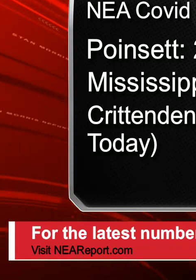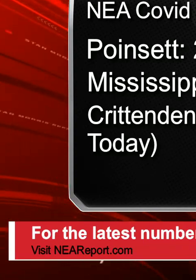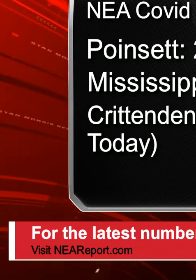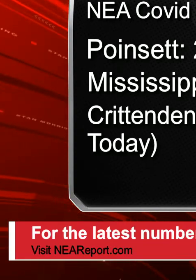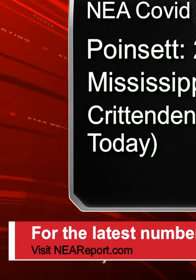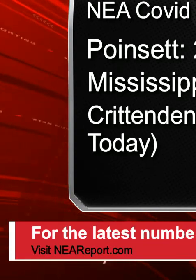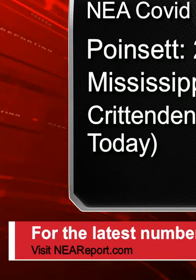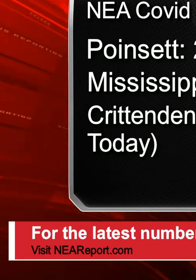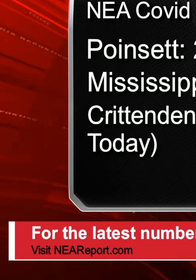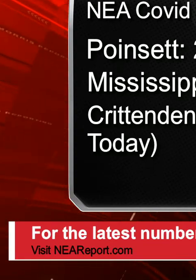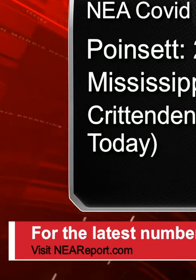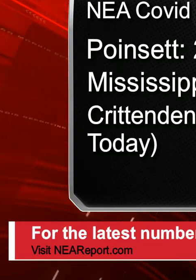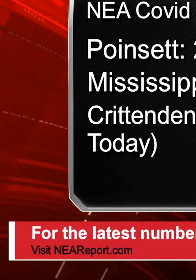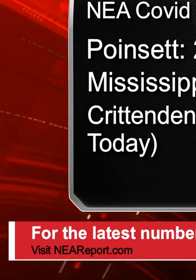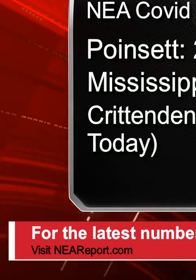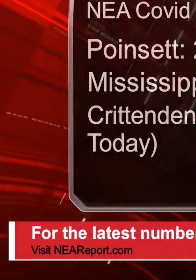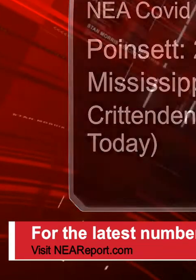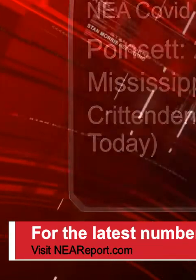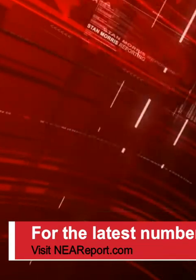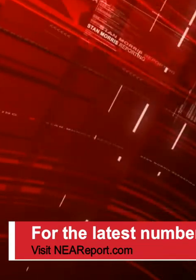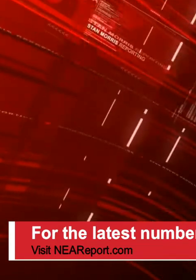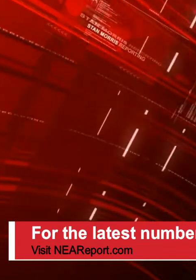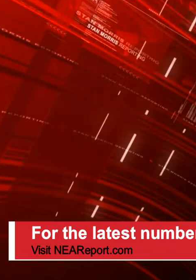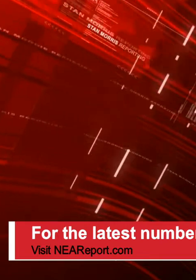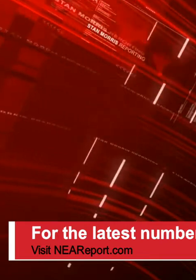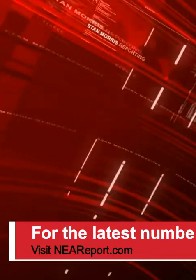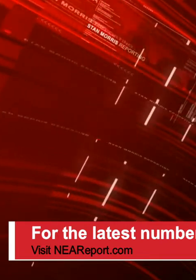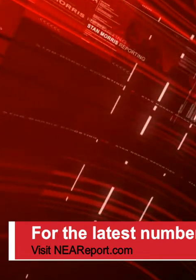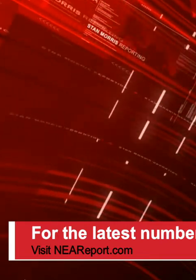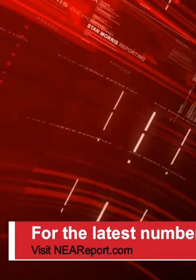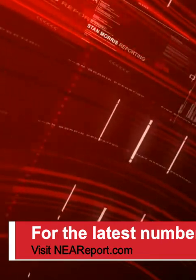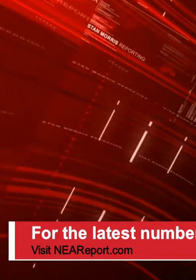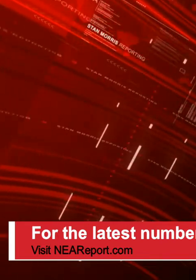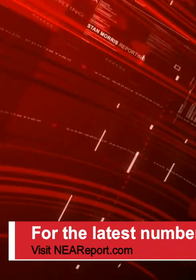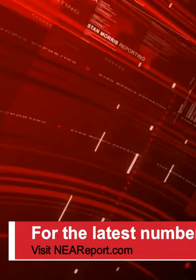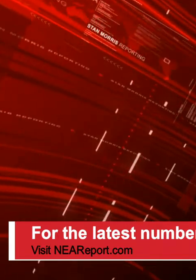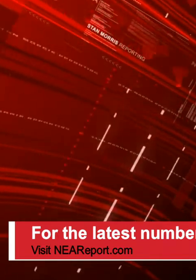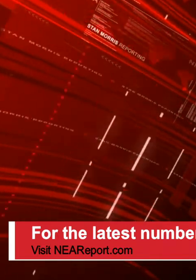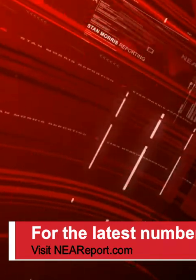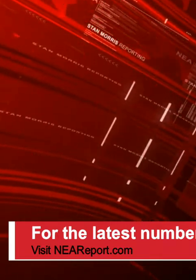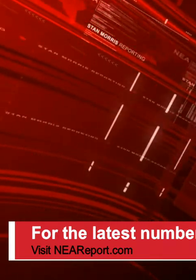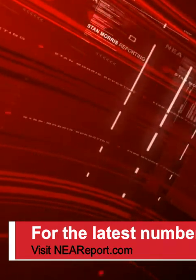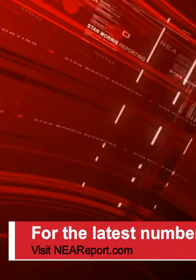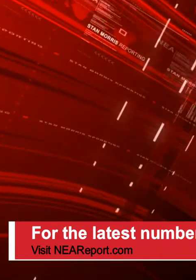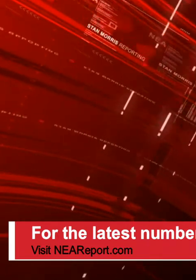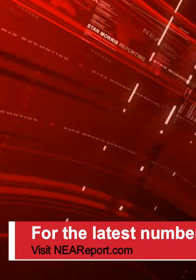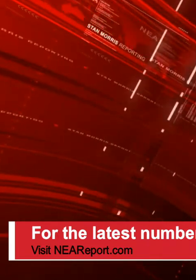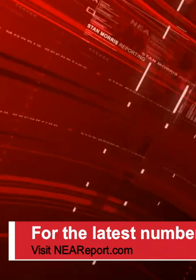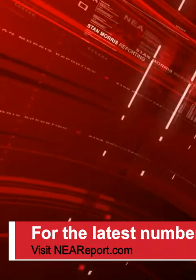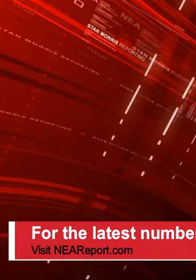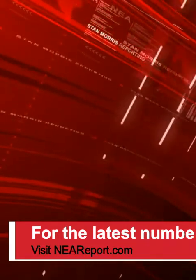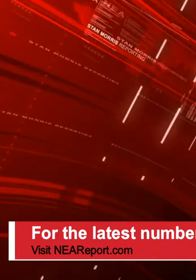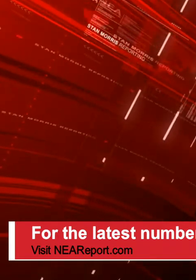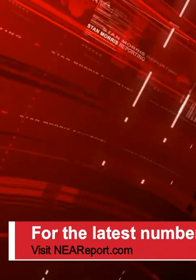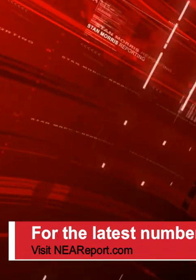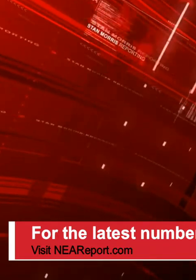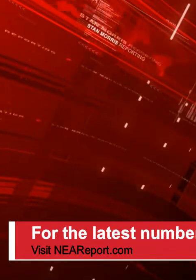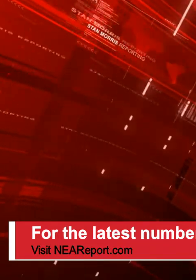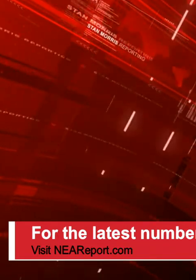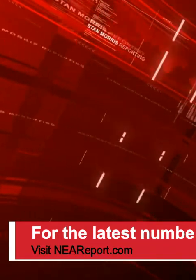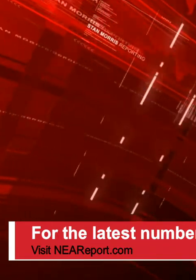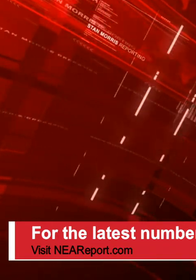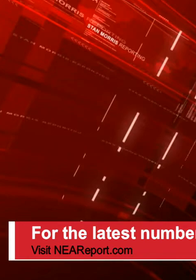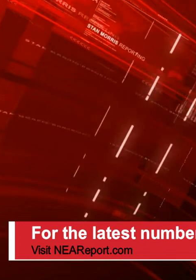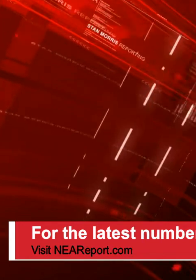Let's see if I can just pull up the map. That'll probably be a lot easier than actually trying to just read these off. So hang tight with me. We're going to add a